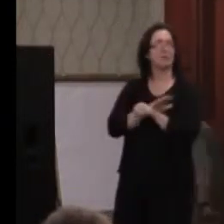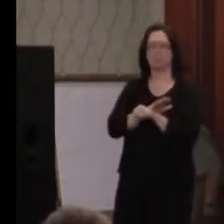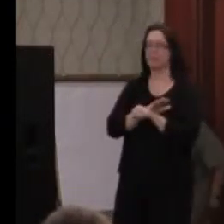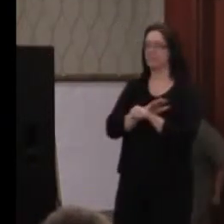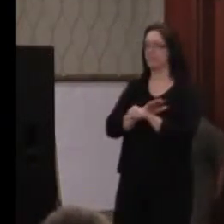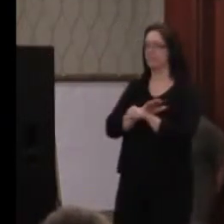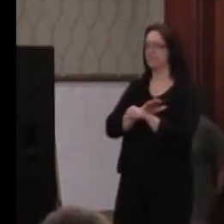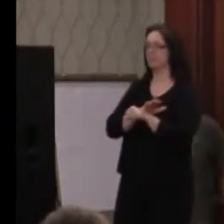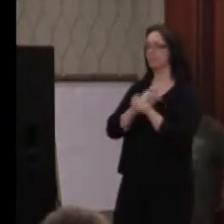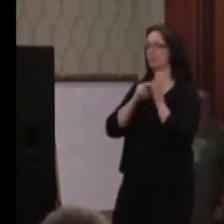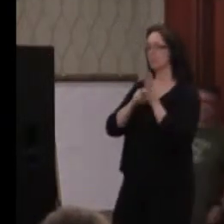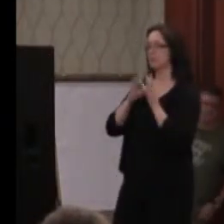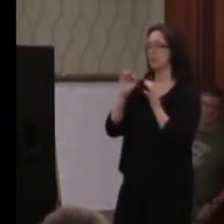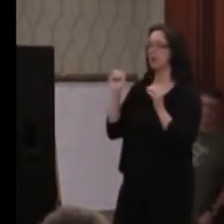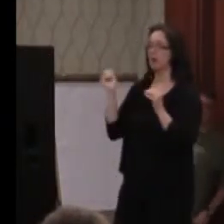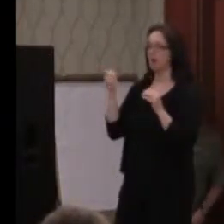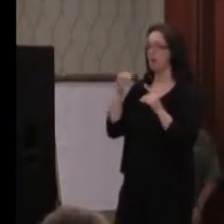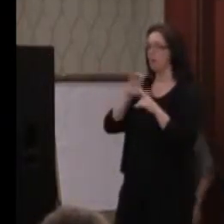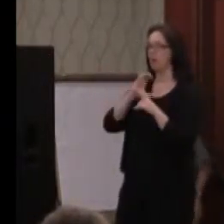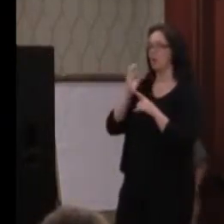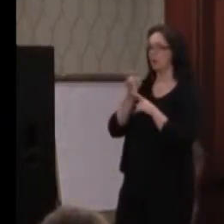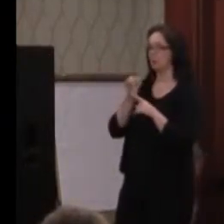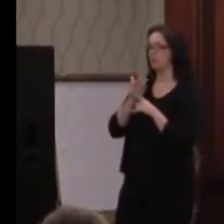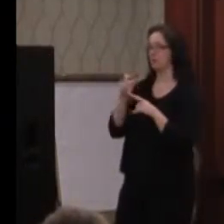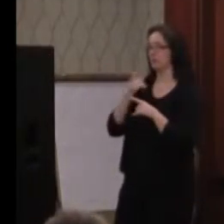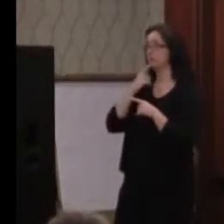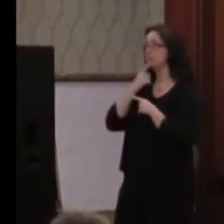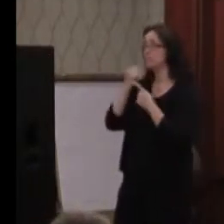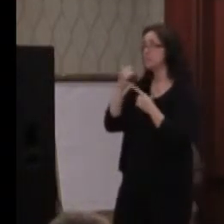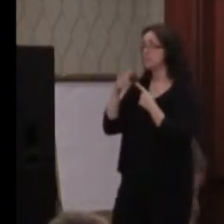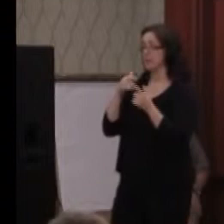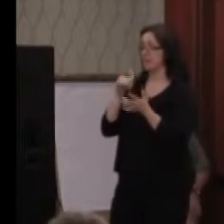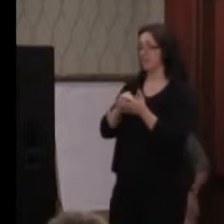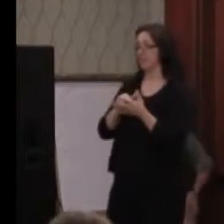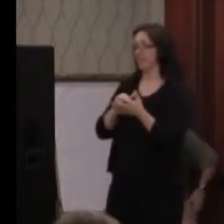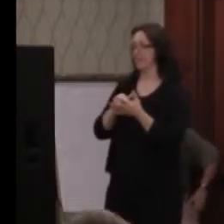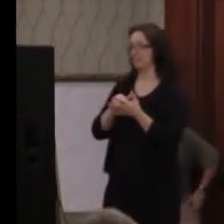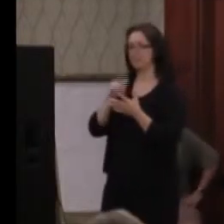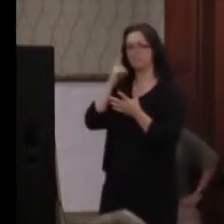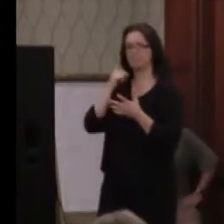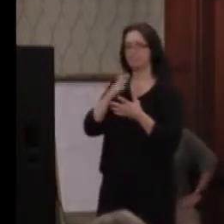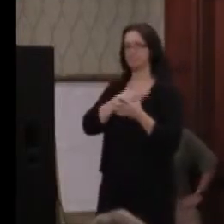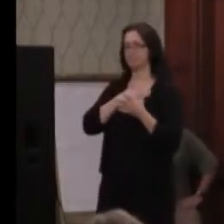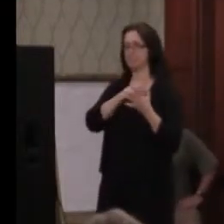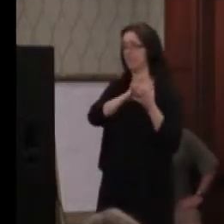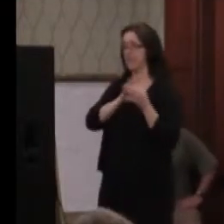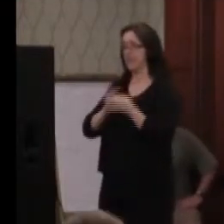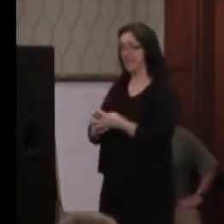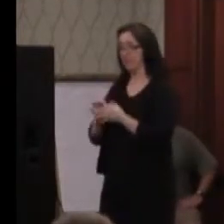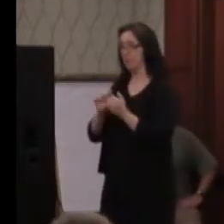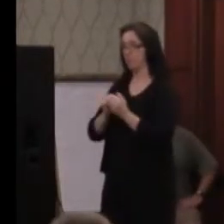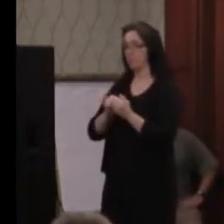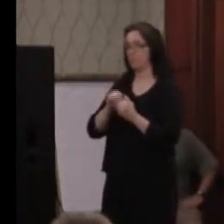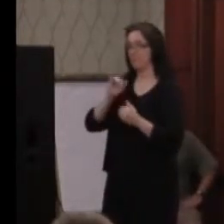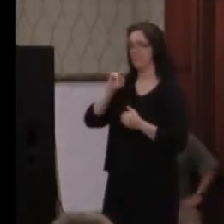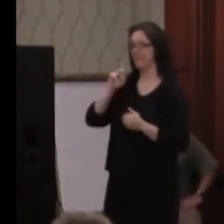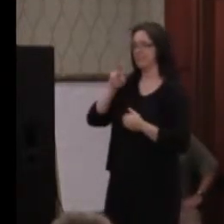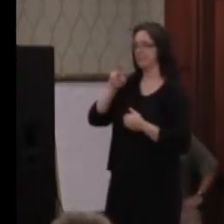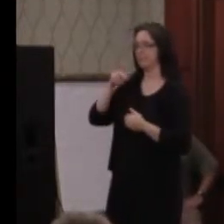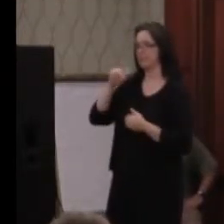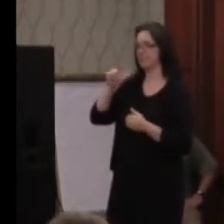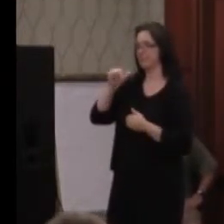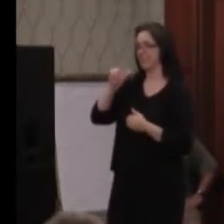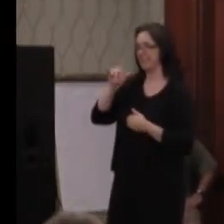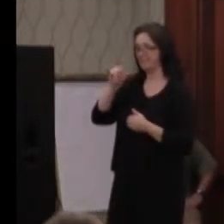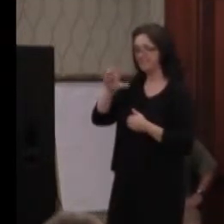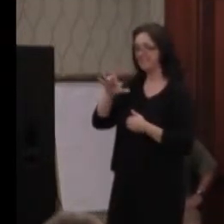cultural streams that have flowed into this country. And to tell you about it, because of my connection with the Intergalactic Storytelling